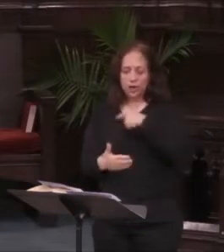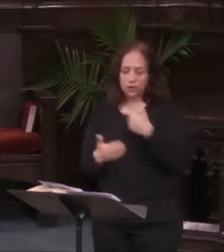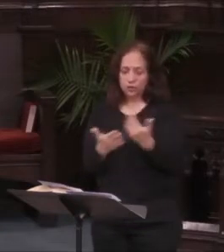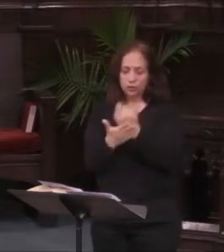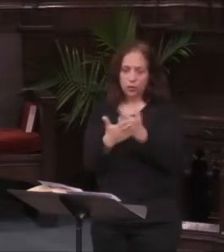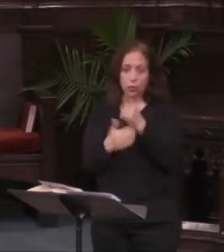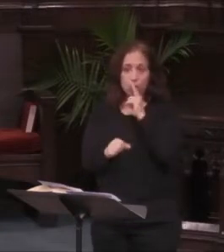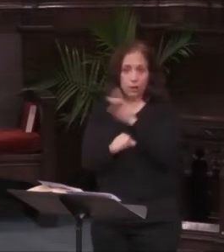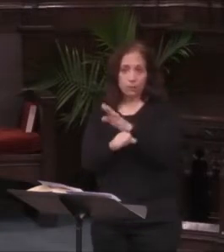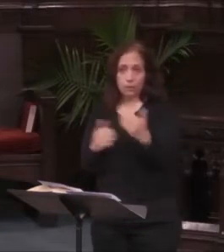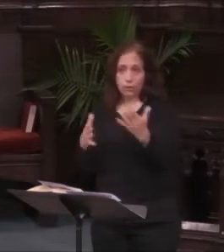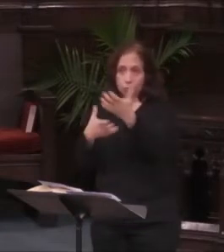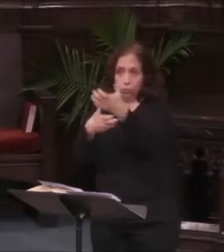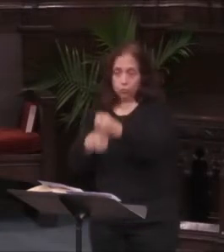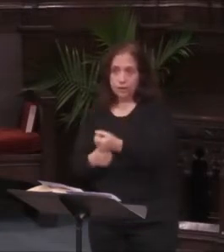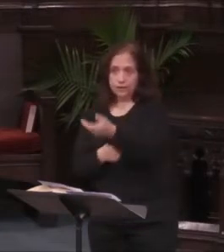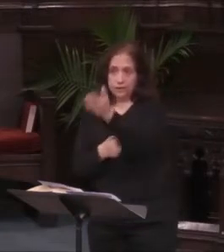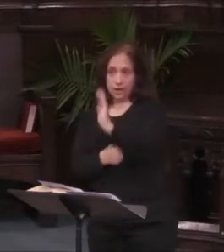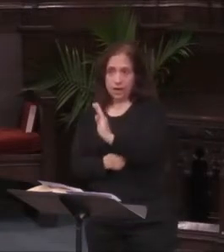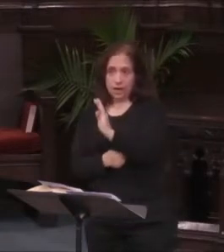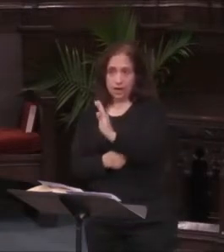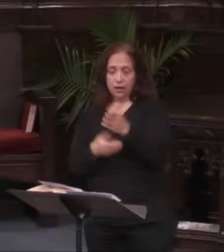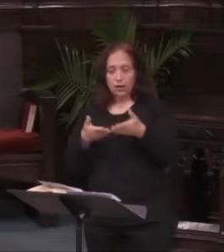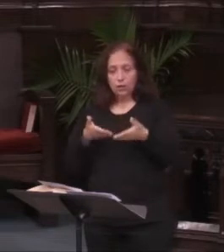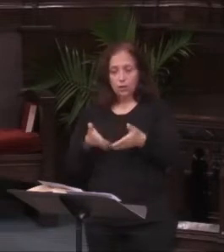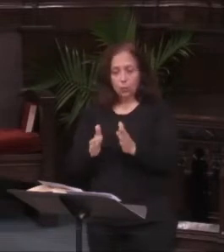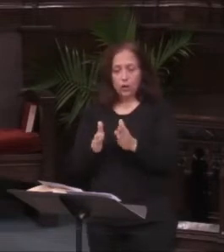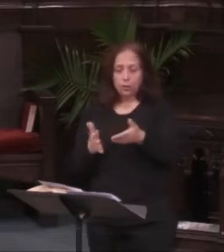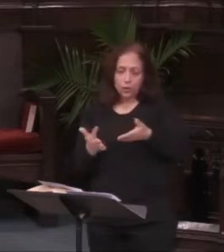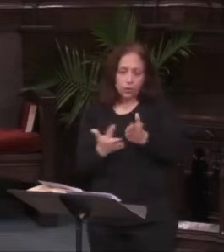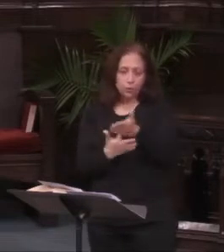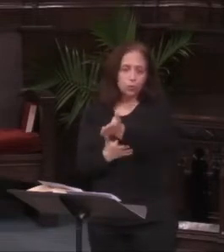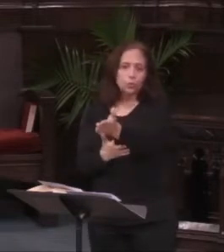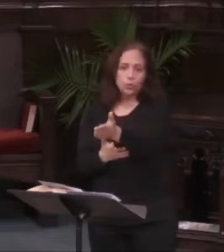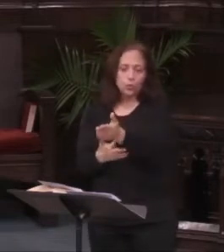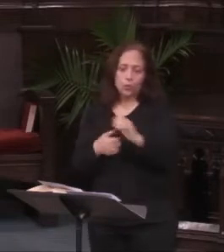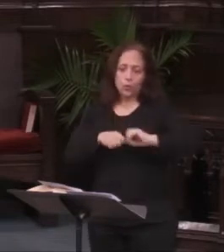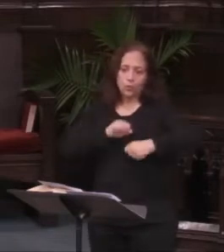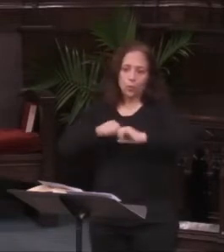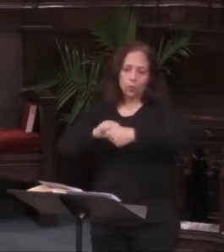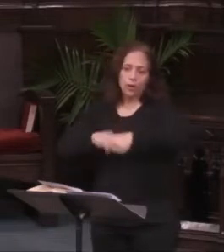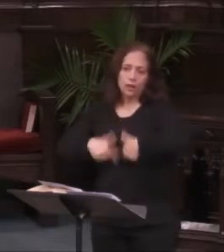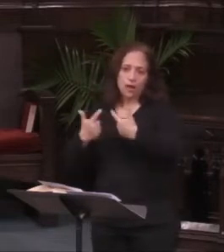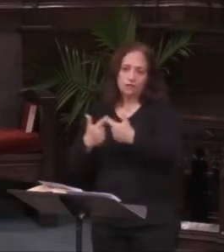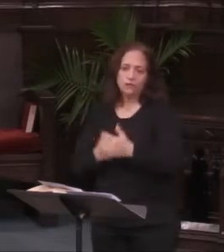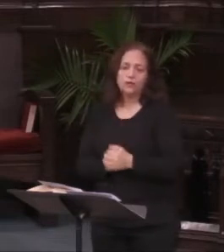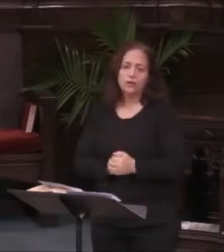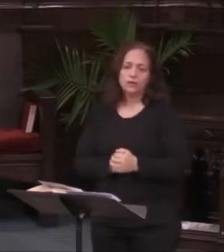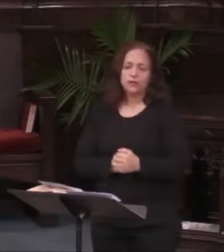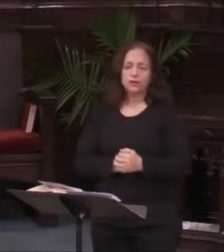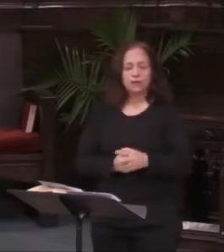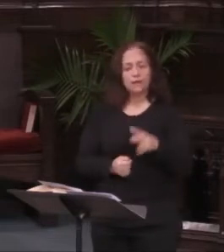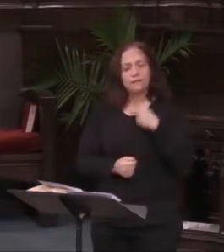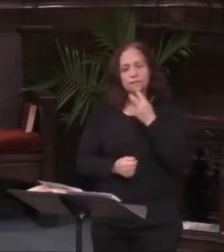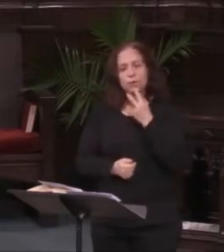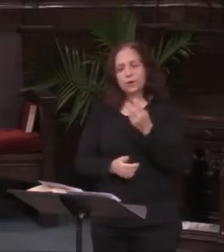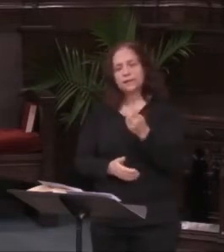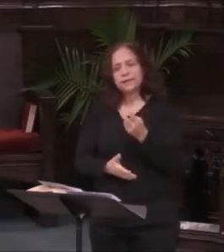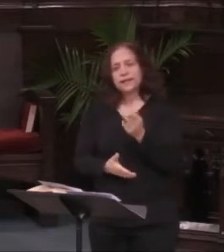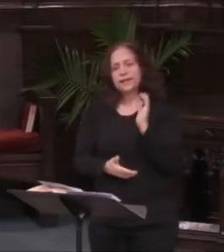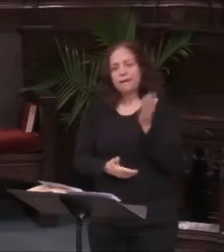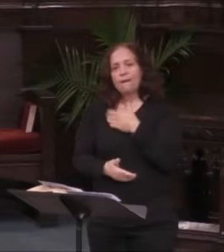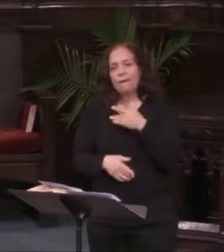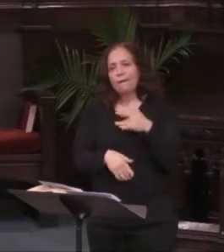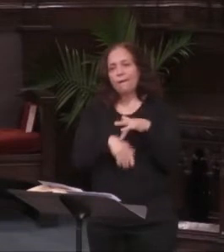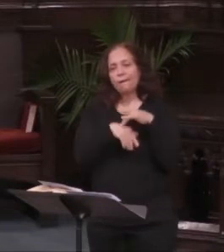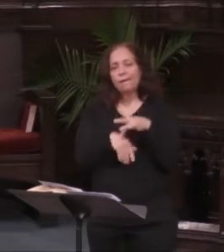to trust in God as we navigate the brokenness of life. In voicing our lament,